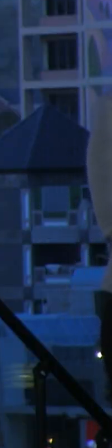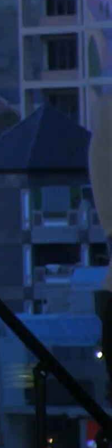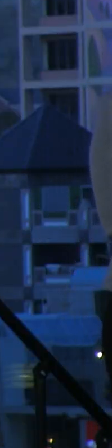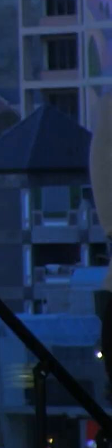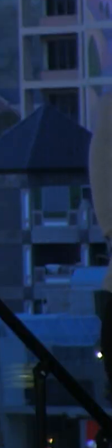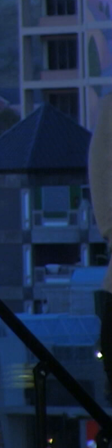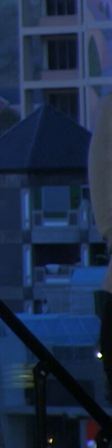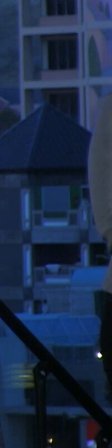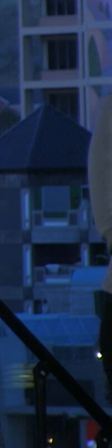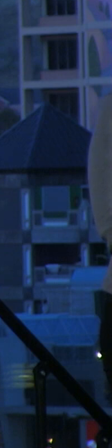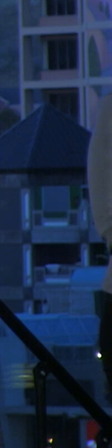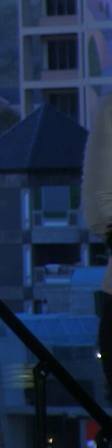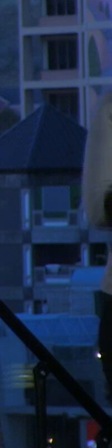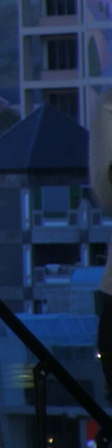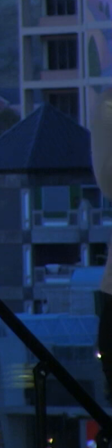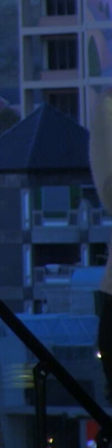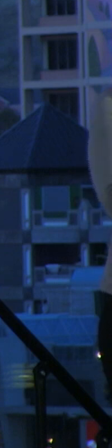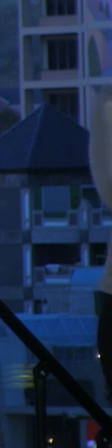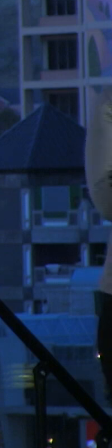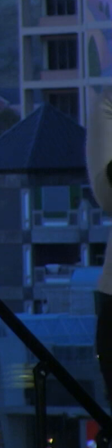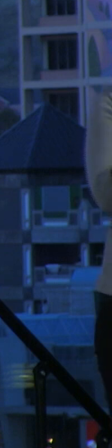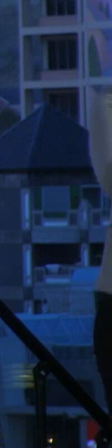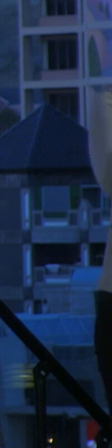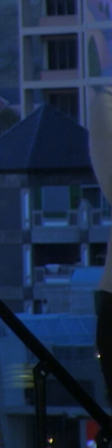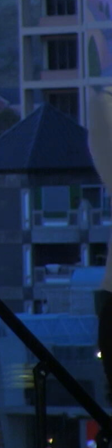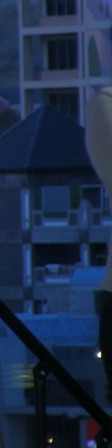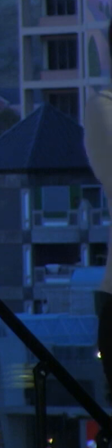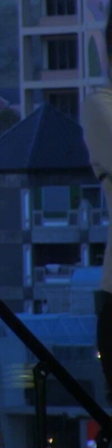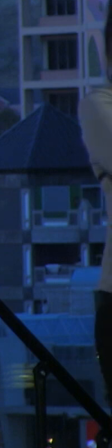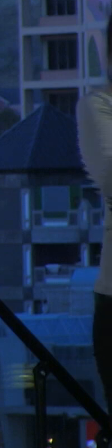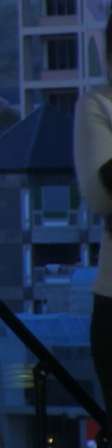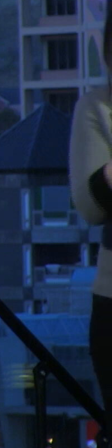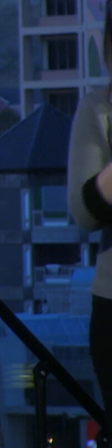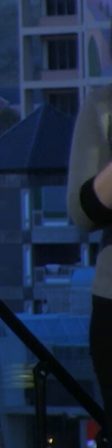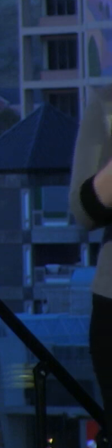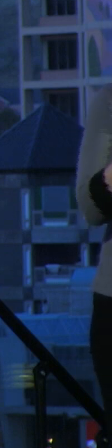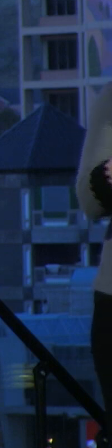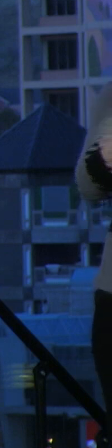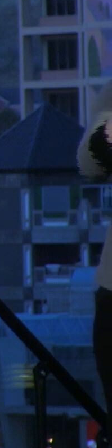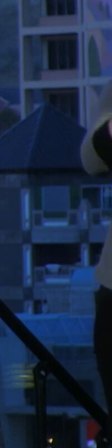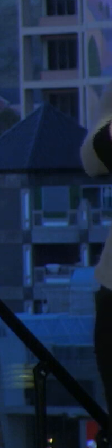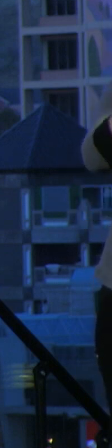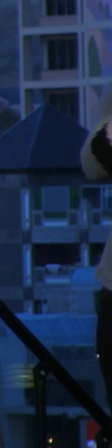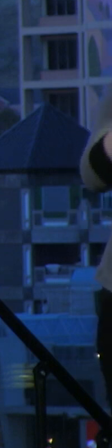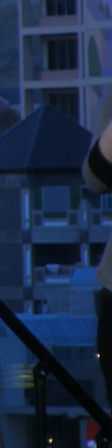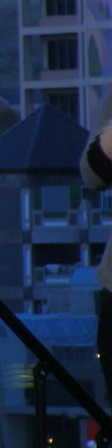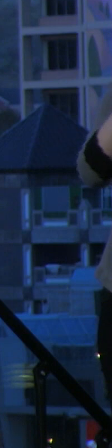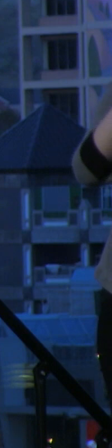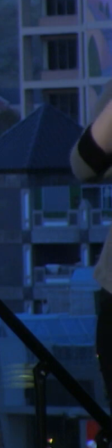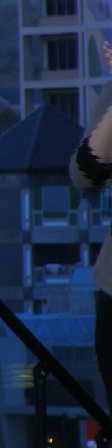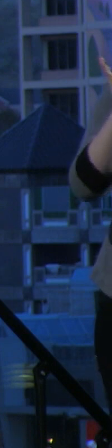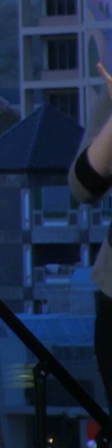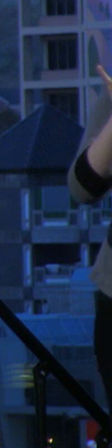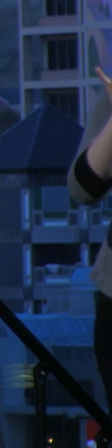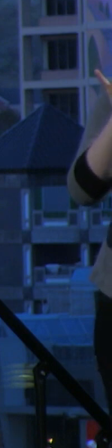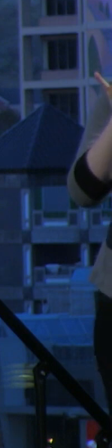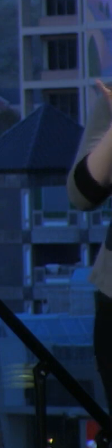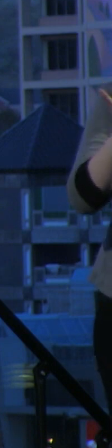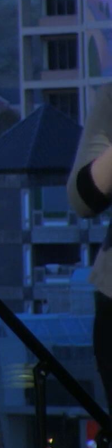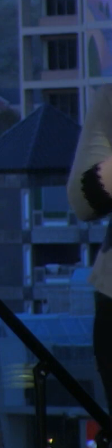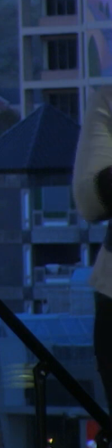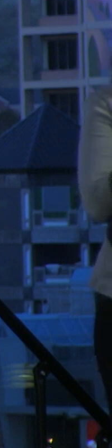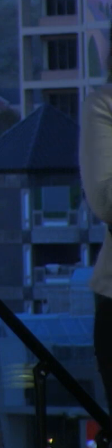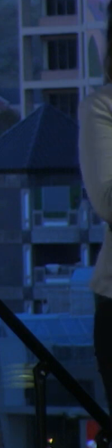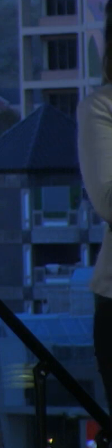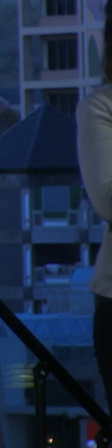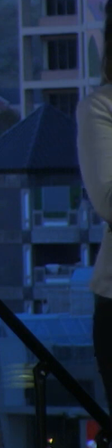Well, we went to the drive-thru, and as we were leaving the drive-thru, he turns to me and says, "Where's Marvy at? Where's Marvy at?" Okay,